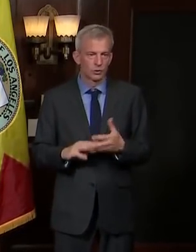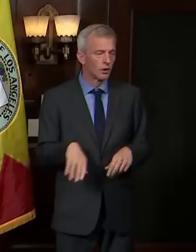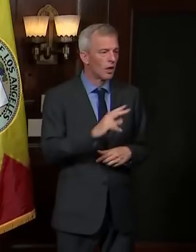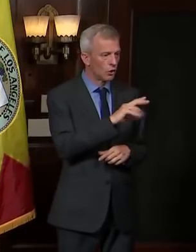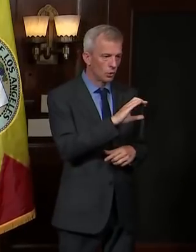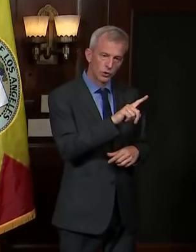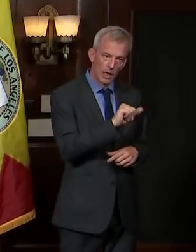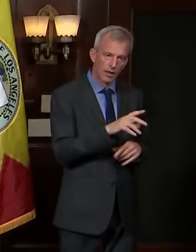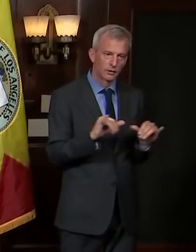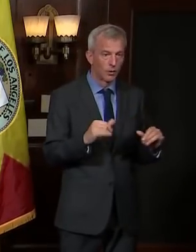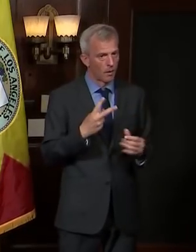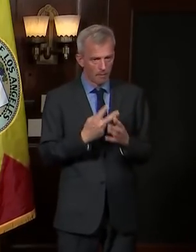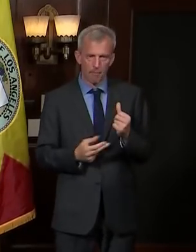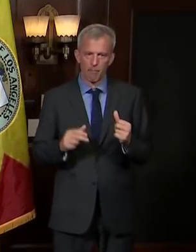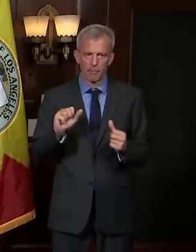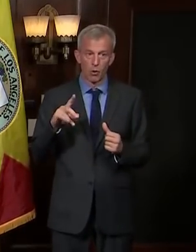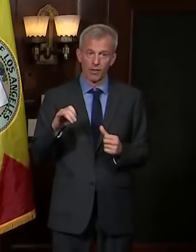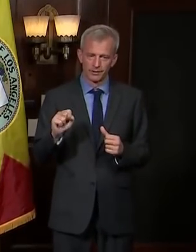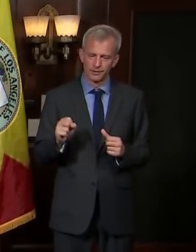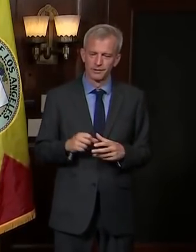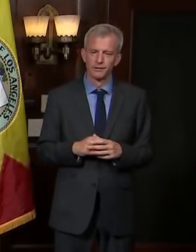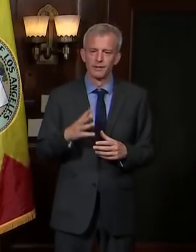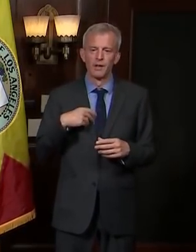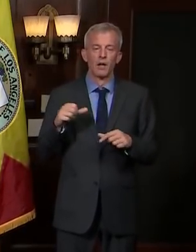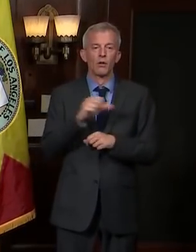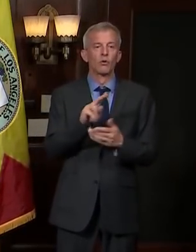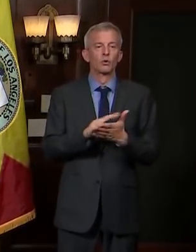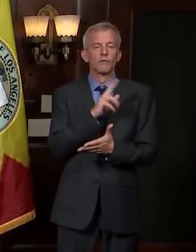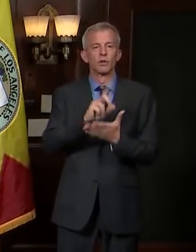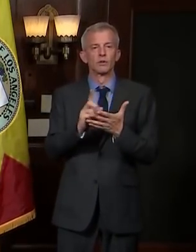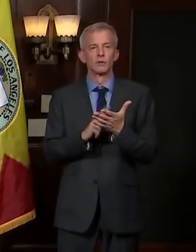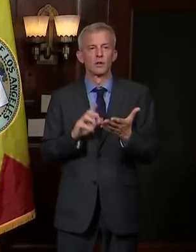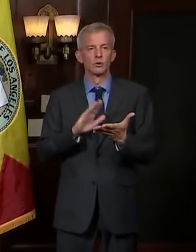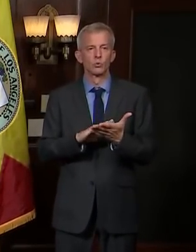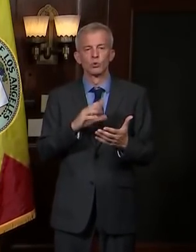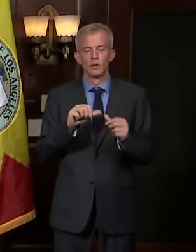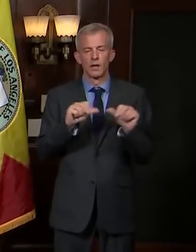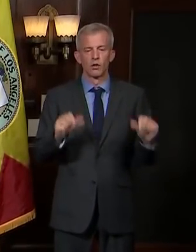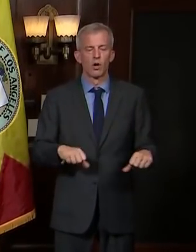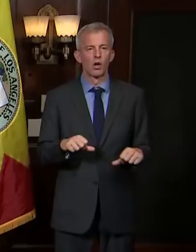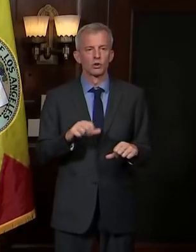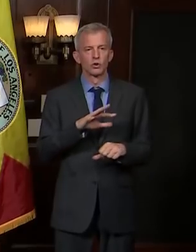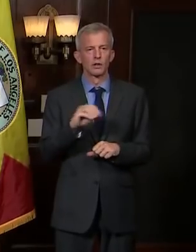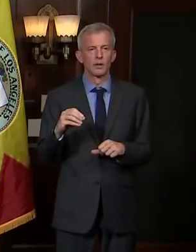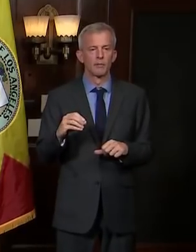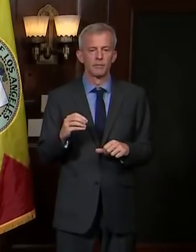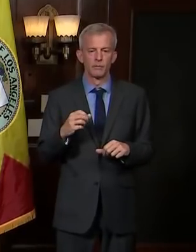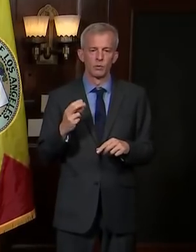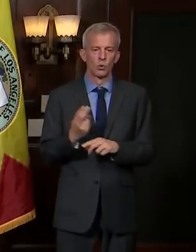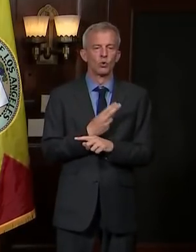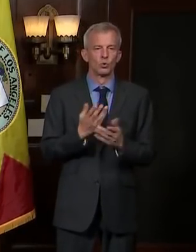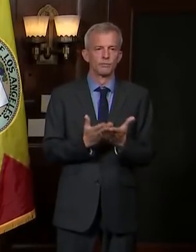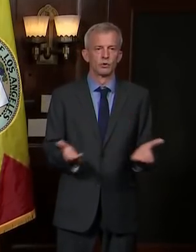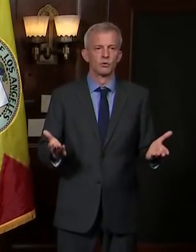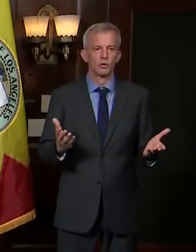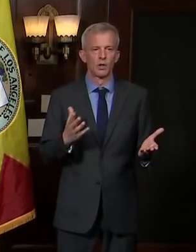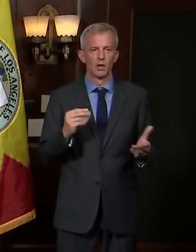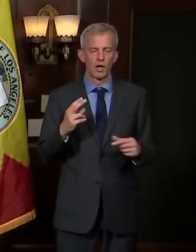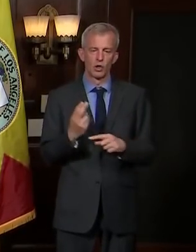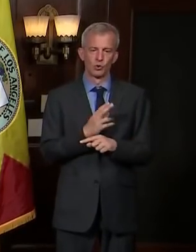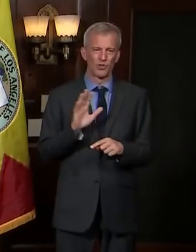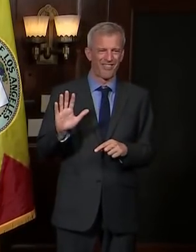town, and other local universities and design schools and architecture firms to utilize their materials and to use